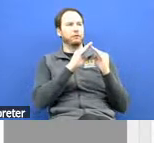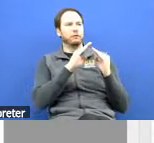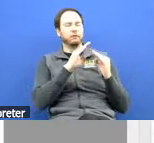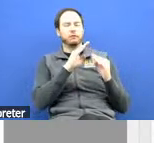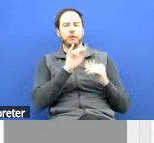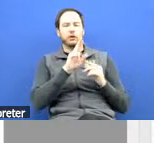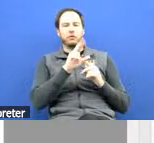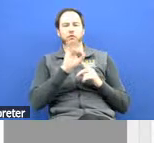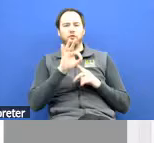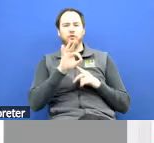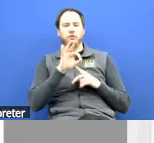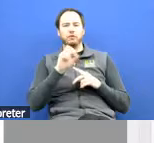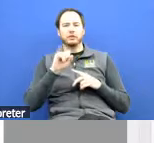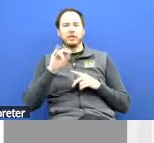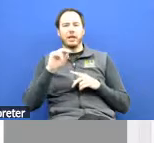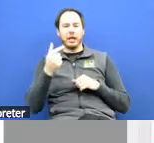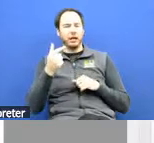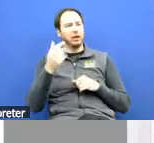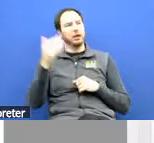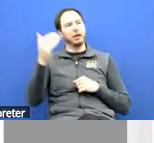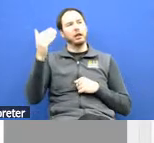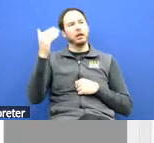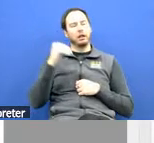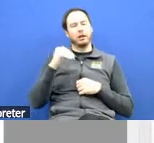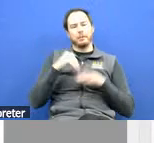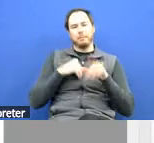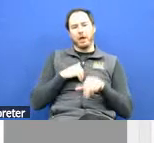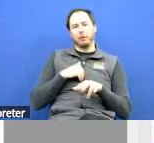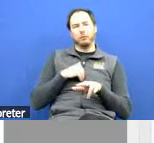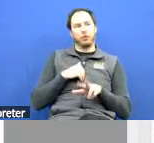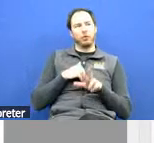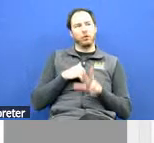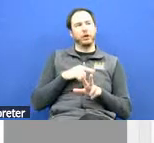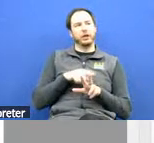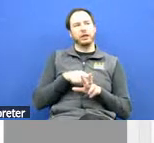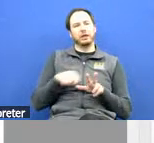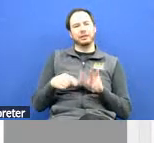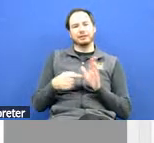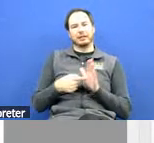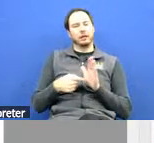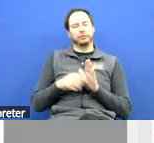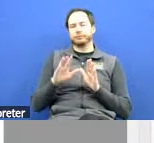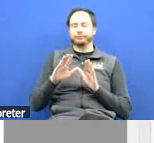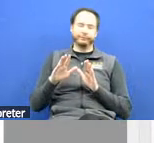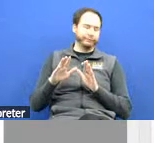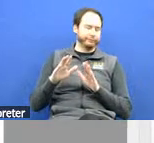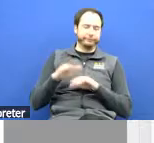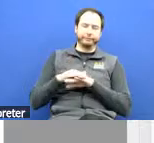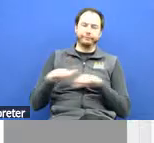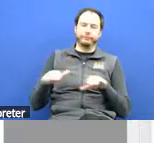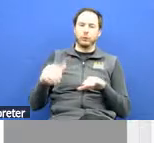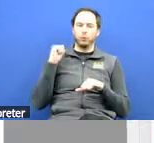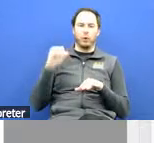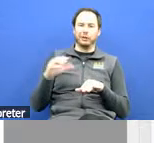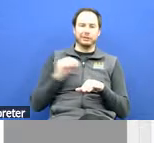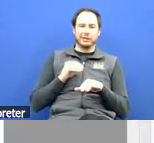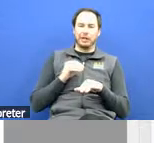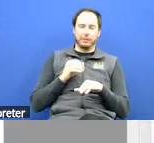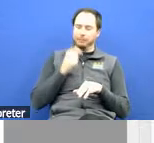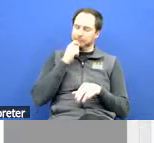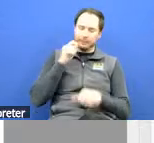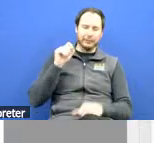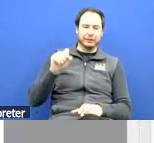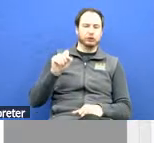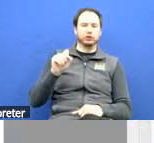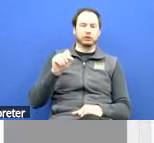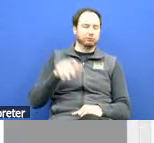siding. But then the next three are examples of ones that would not be acceptable on any property in